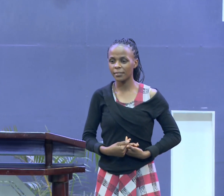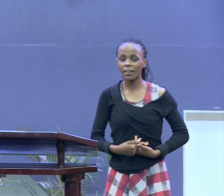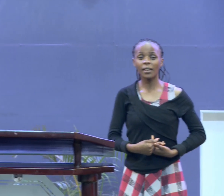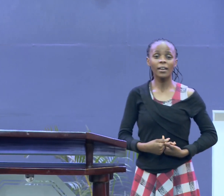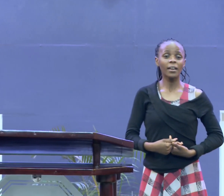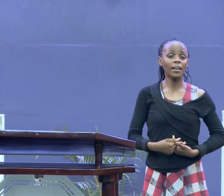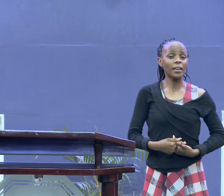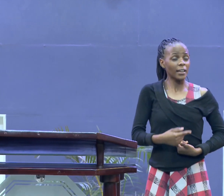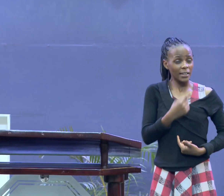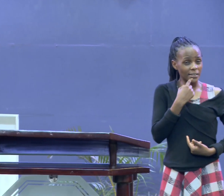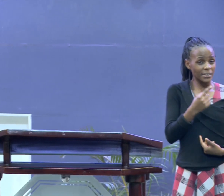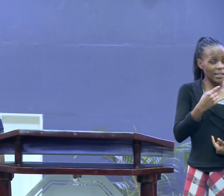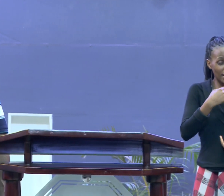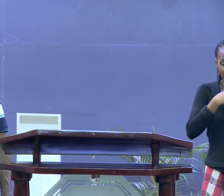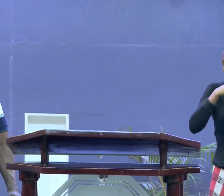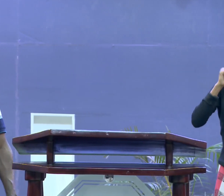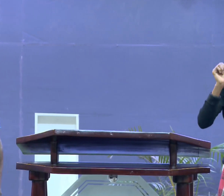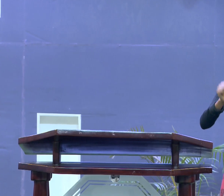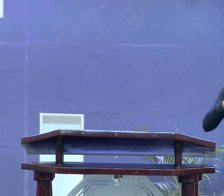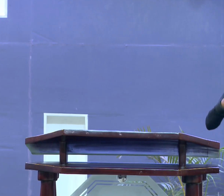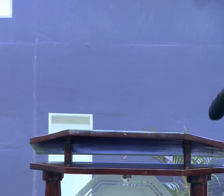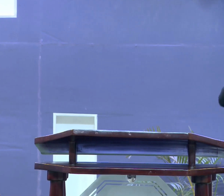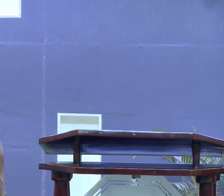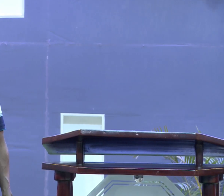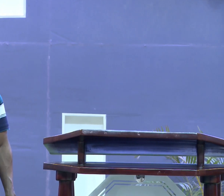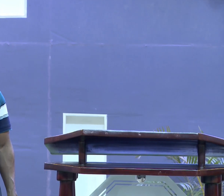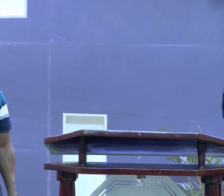says, I cannot temper with her